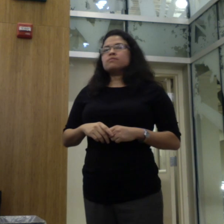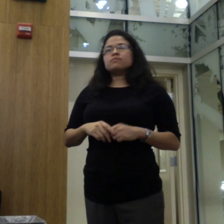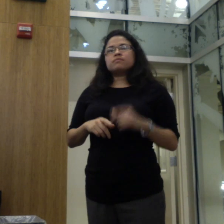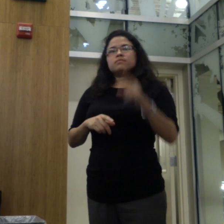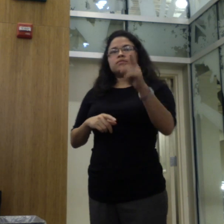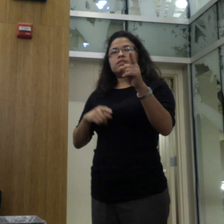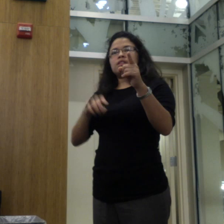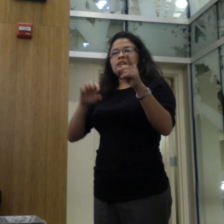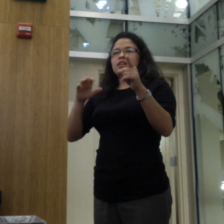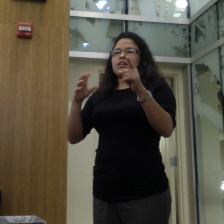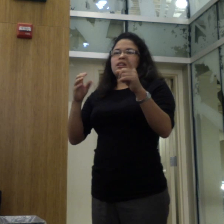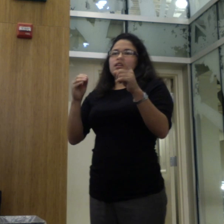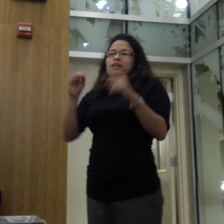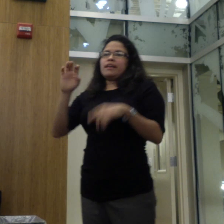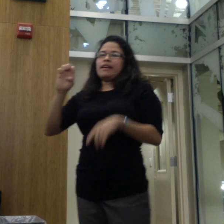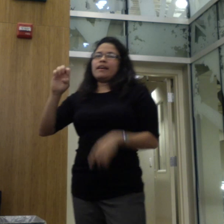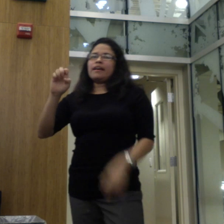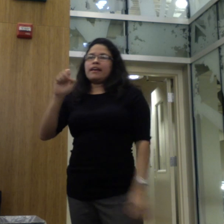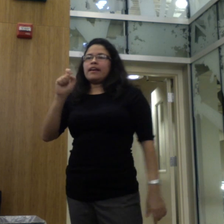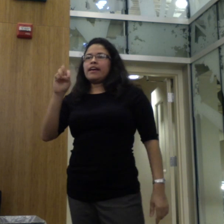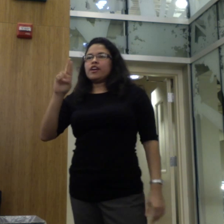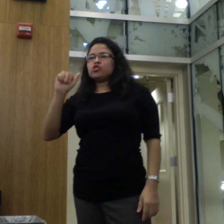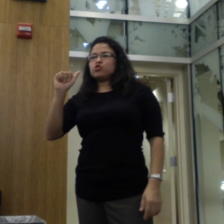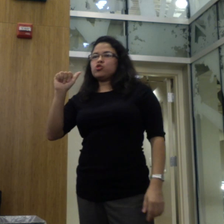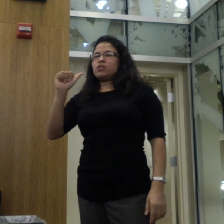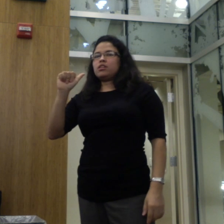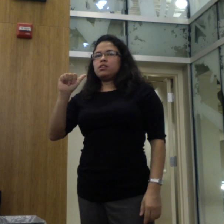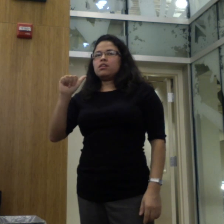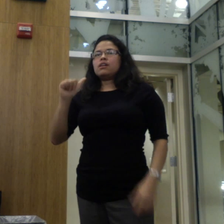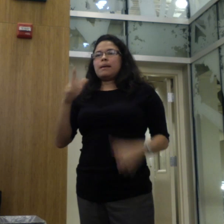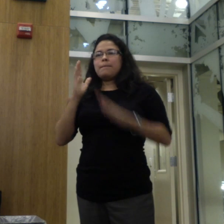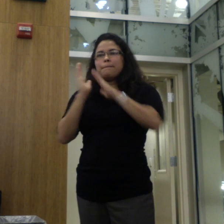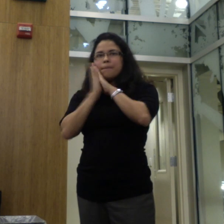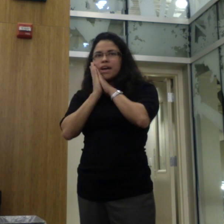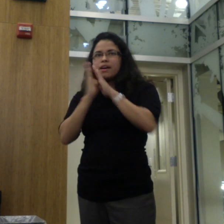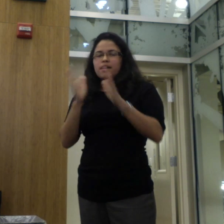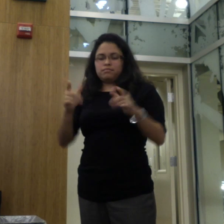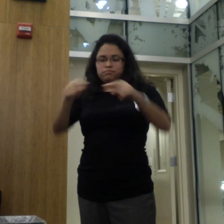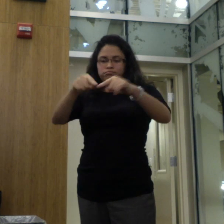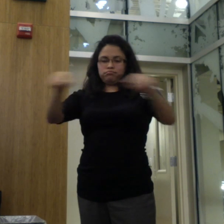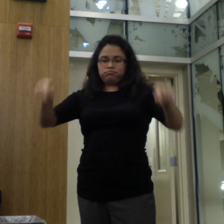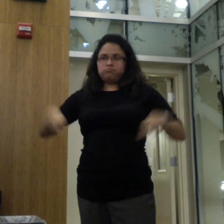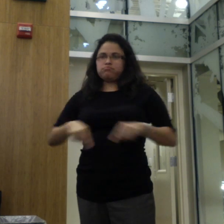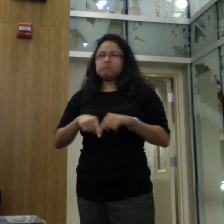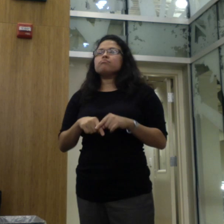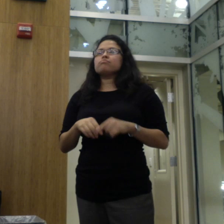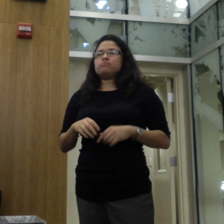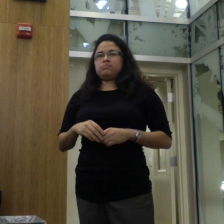Extra bedding and extra clothes for people who might show up. All right.